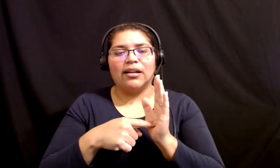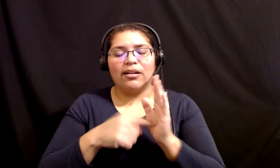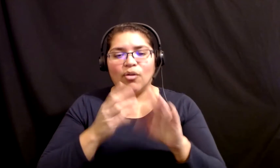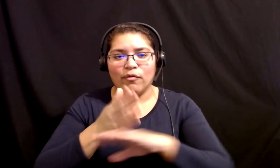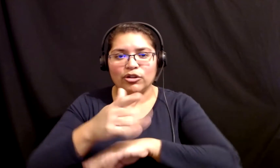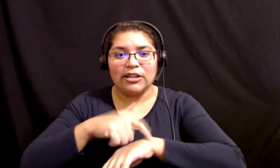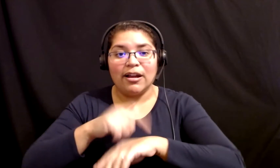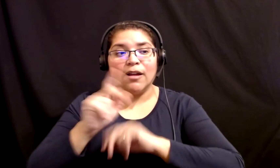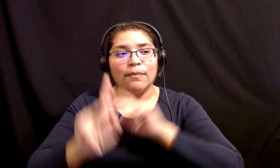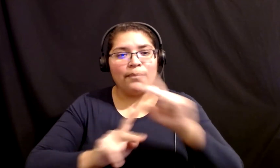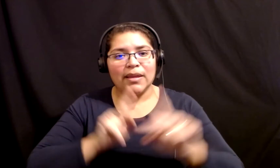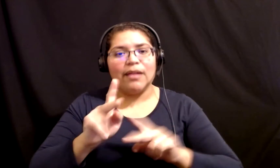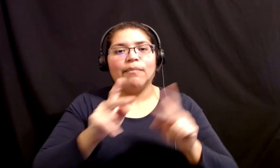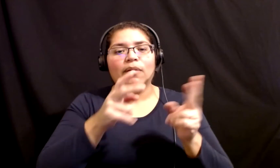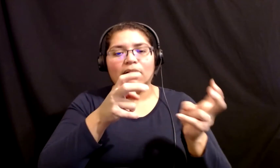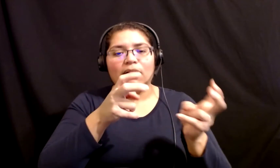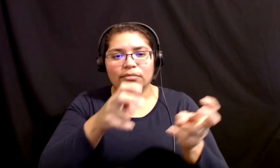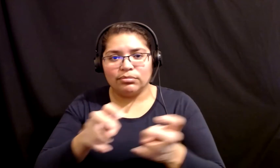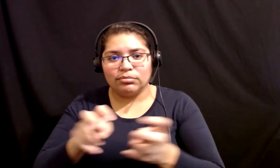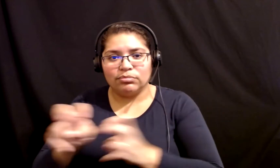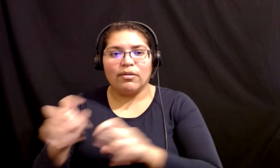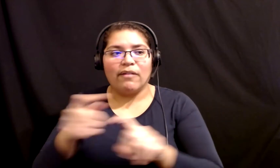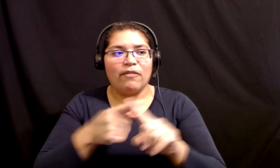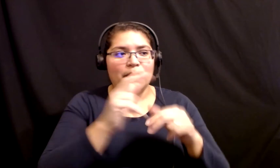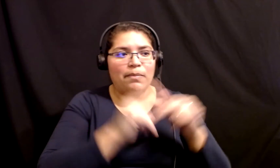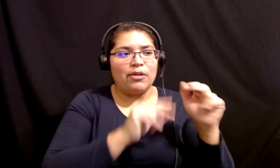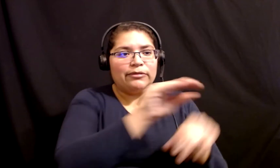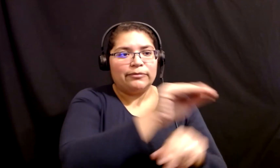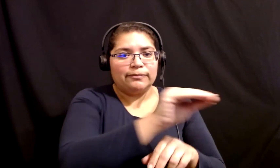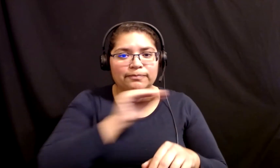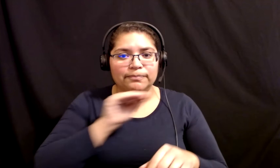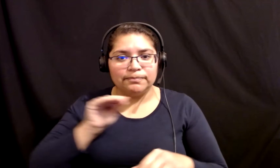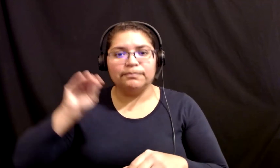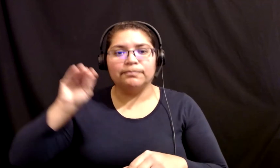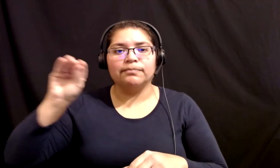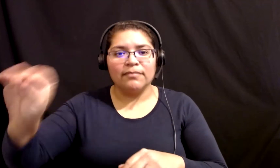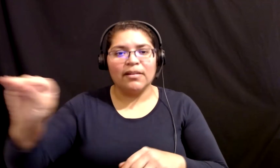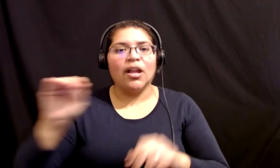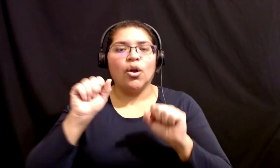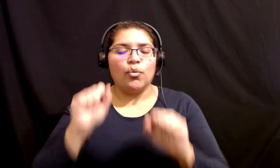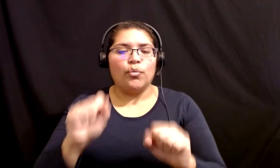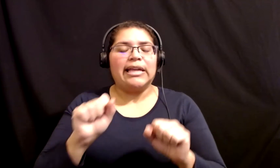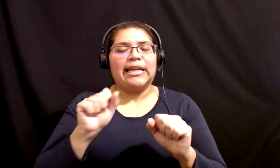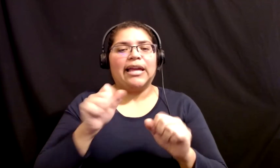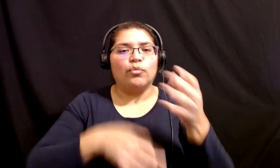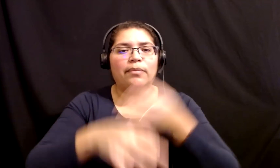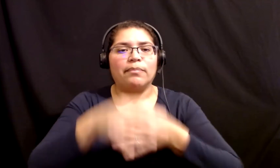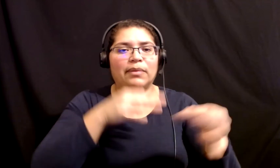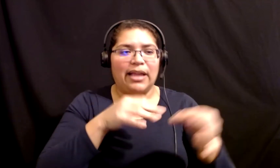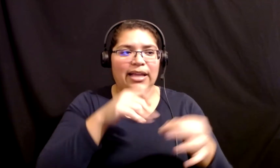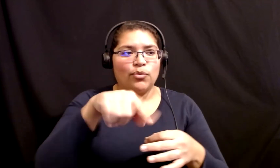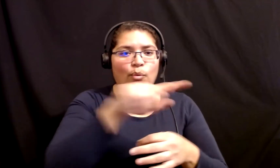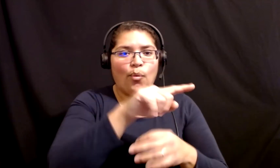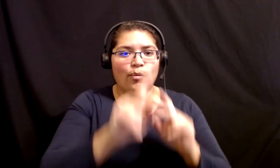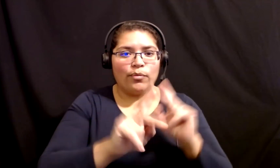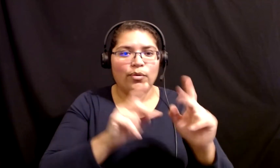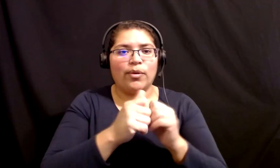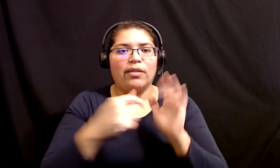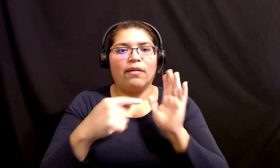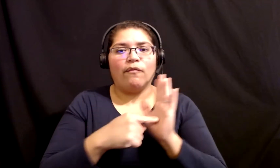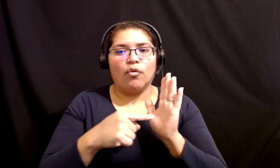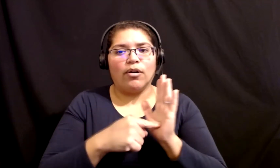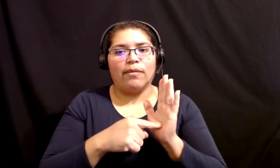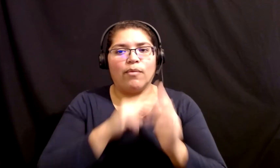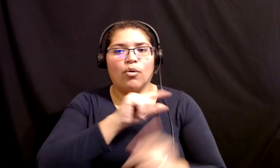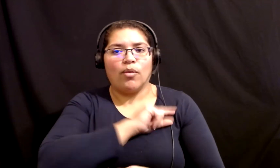people naturally attrition out of the buildings, we can replace those market rate residents with affordable